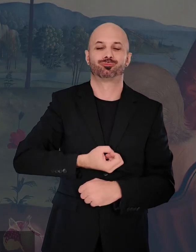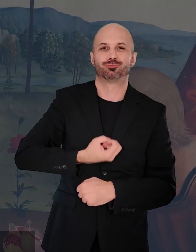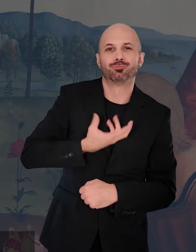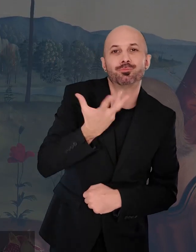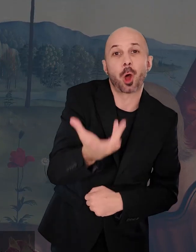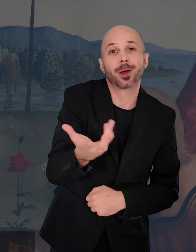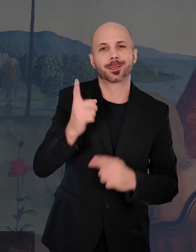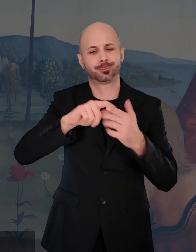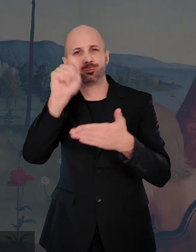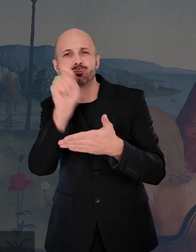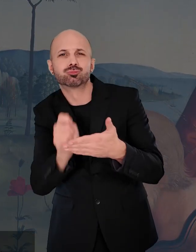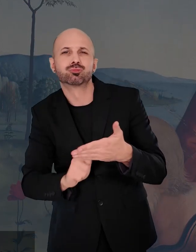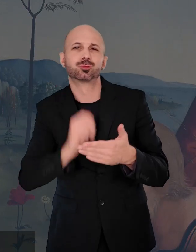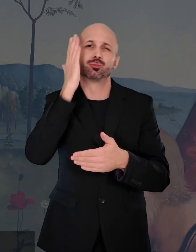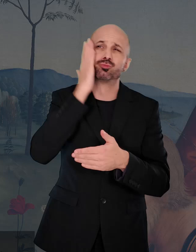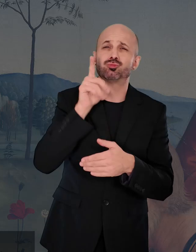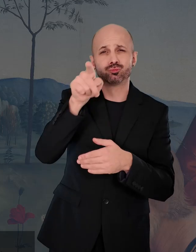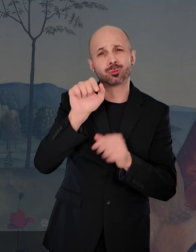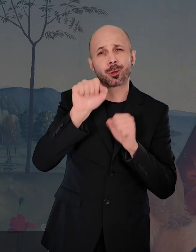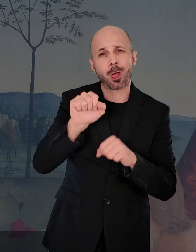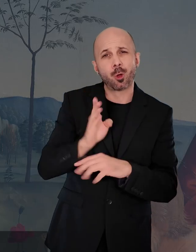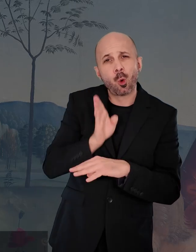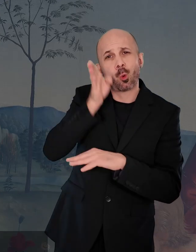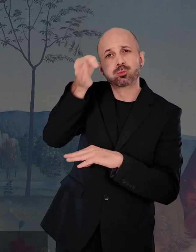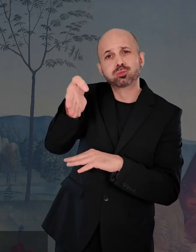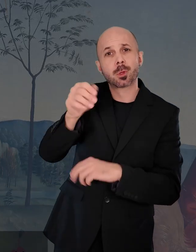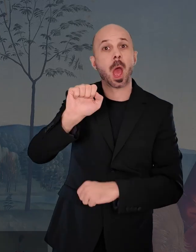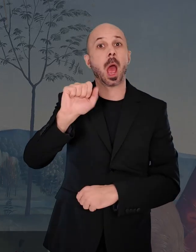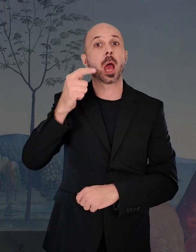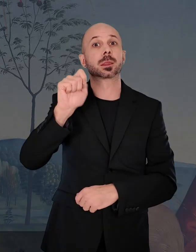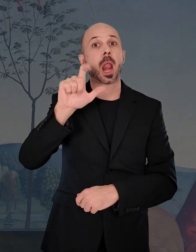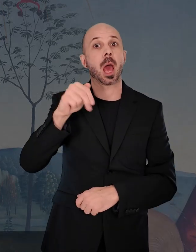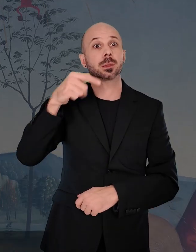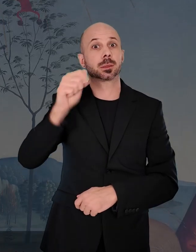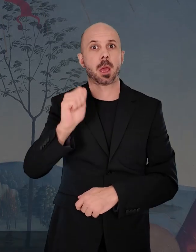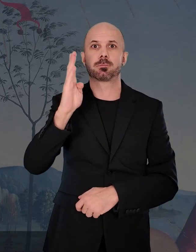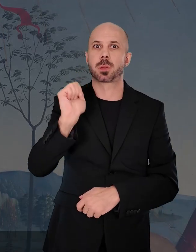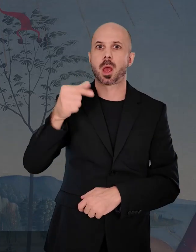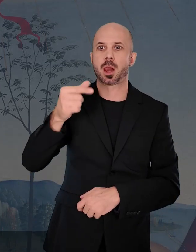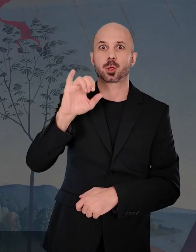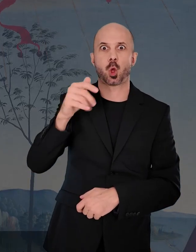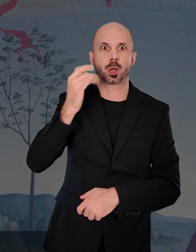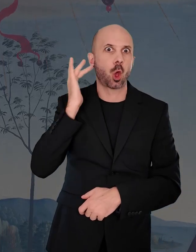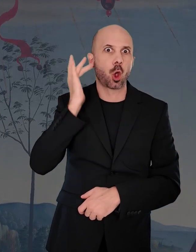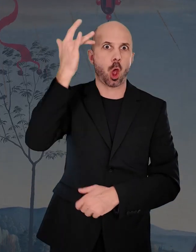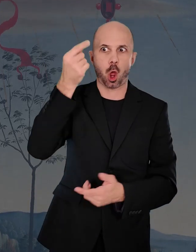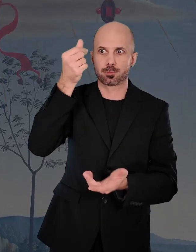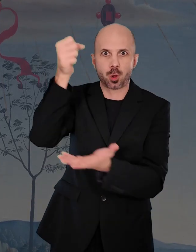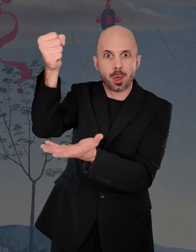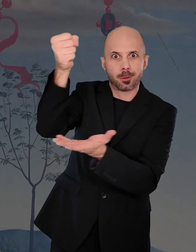particular to collect the payment from Atalanta Baglioni in gold coins for the Baglioni Deposition.